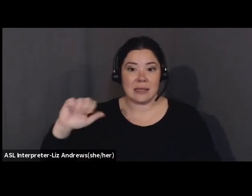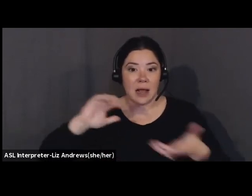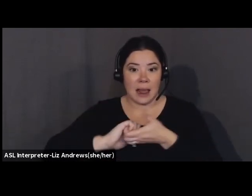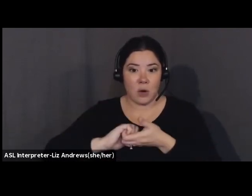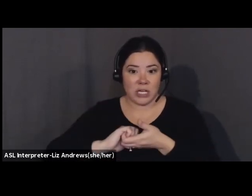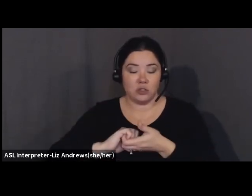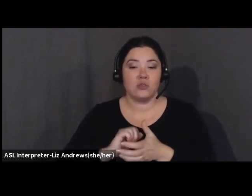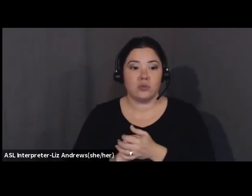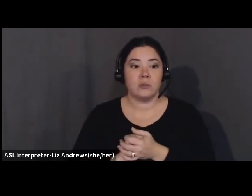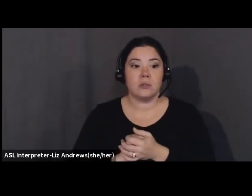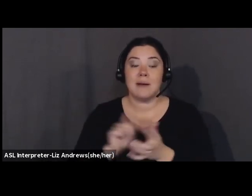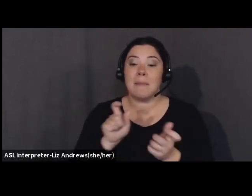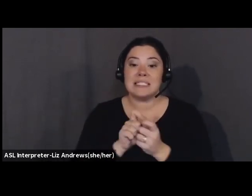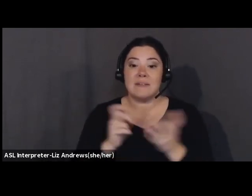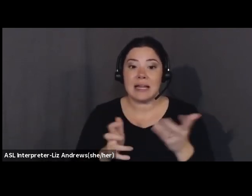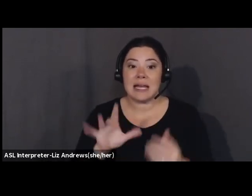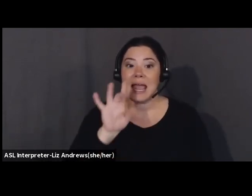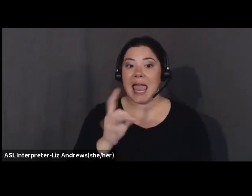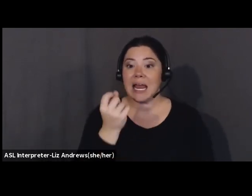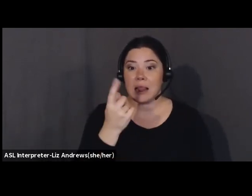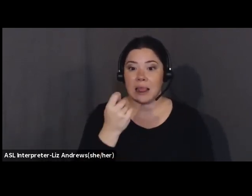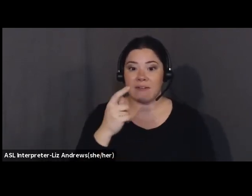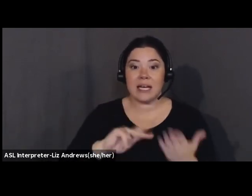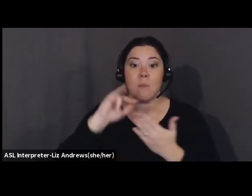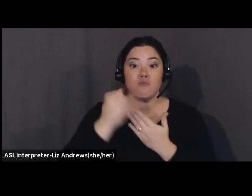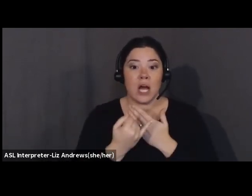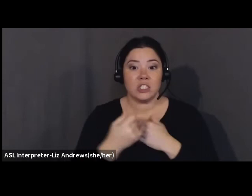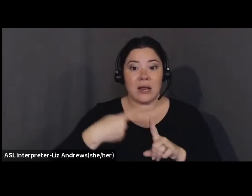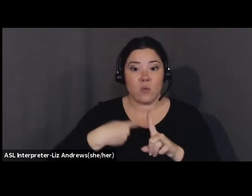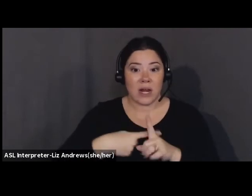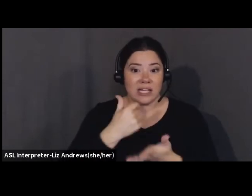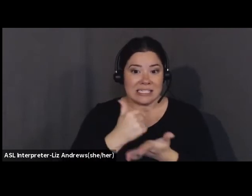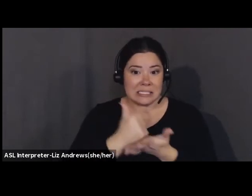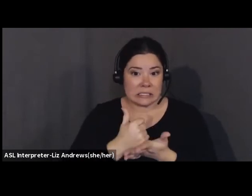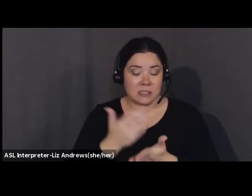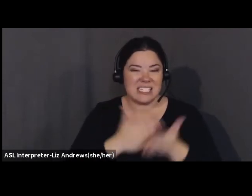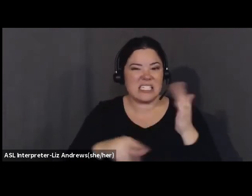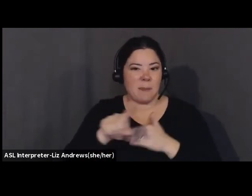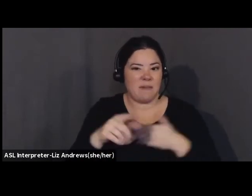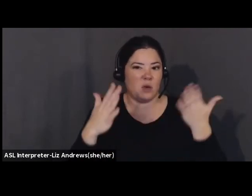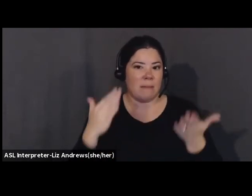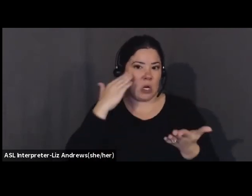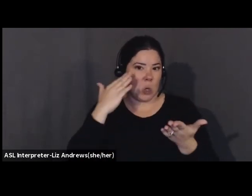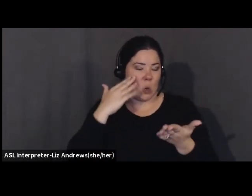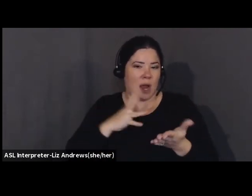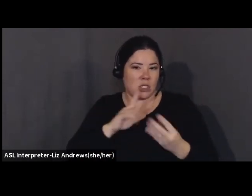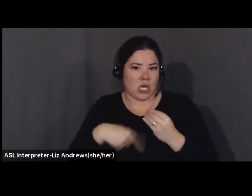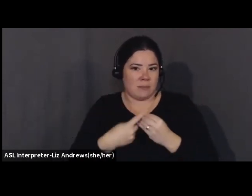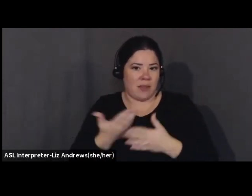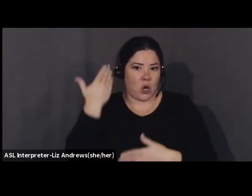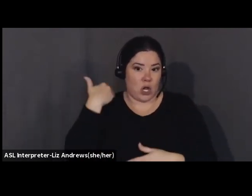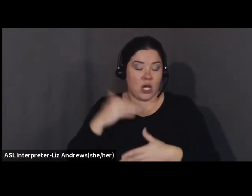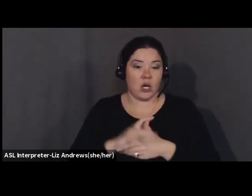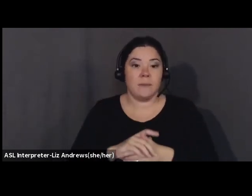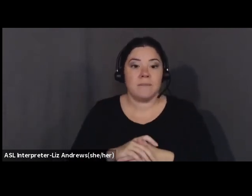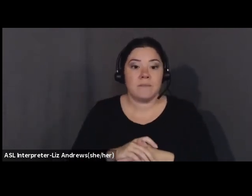specifically the 811 Project Rental Assistance, which some of you may have heard of and which I referred to earlier. The background for this was in